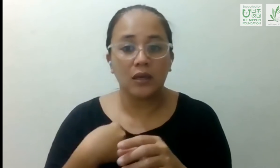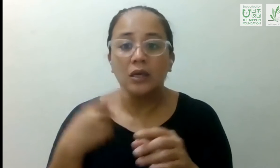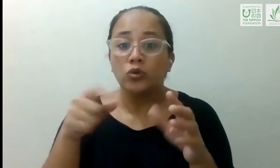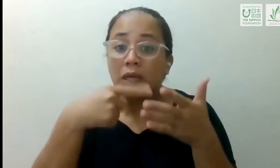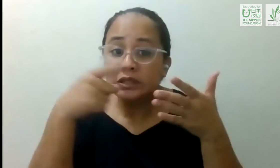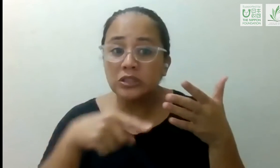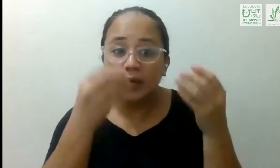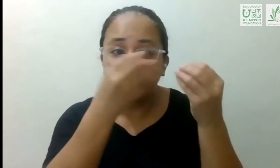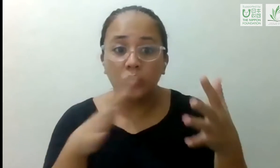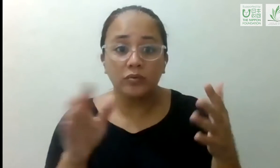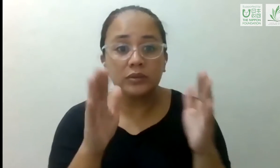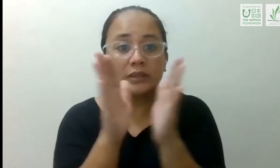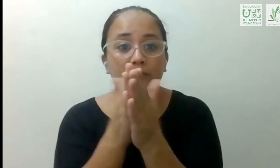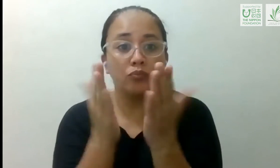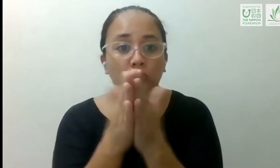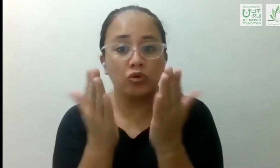and study that.